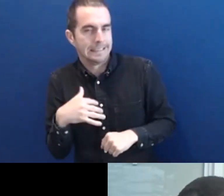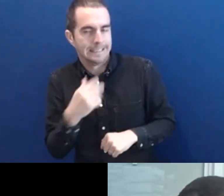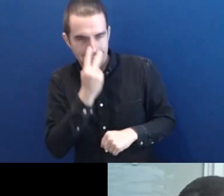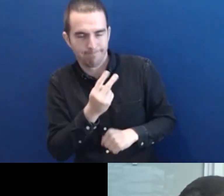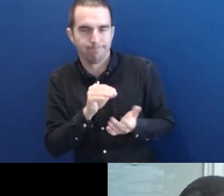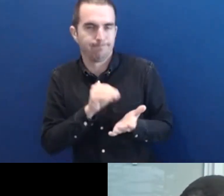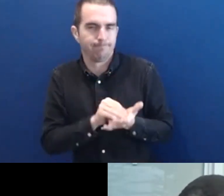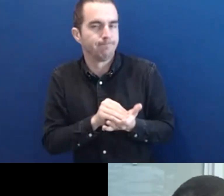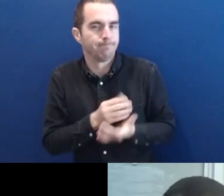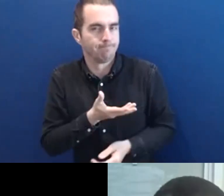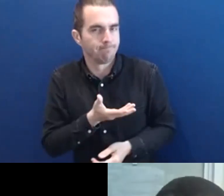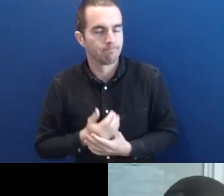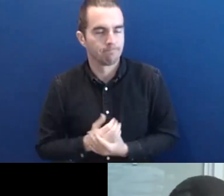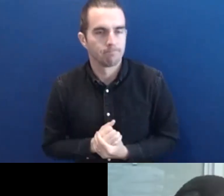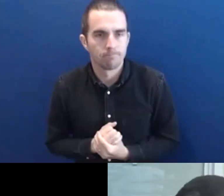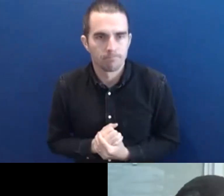so far they